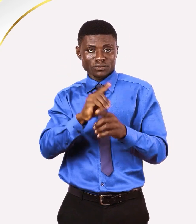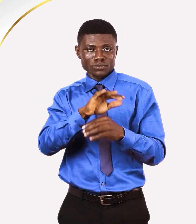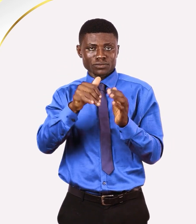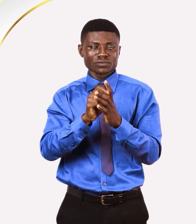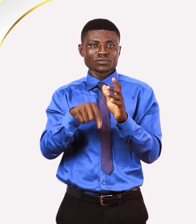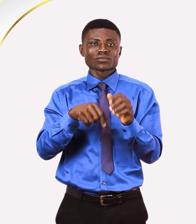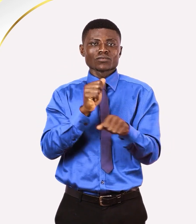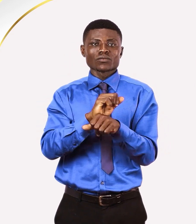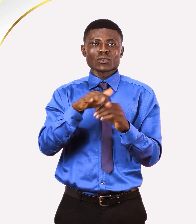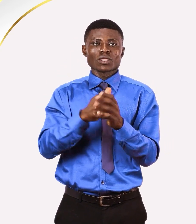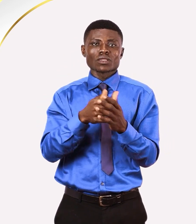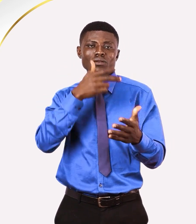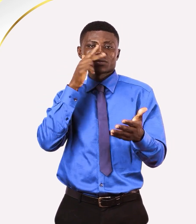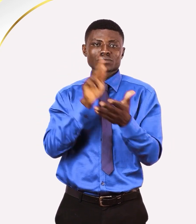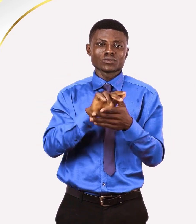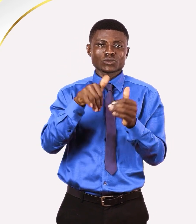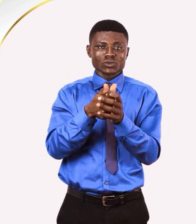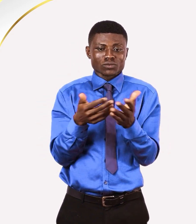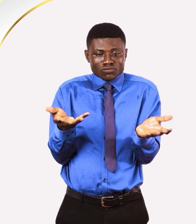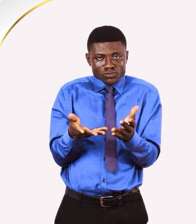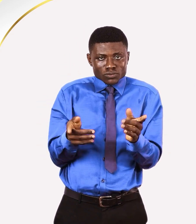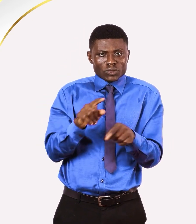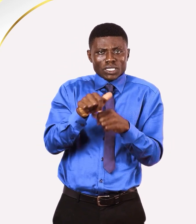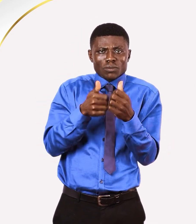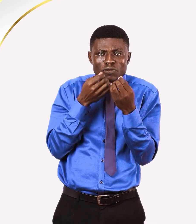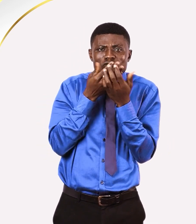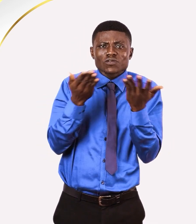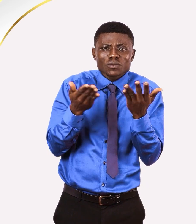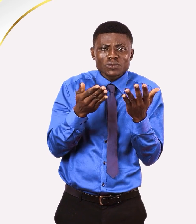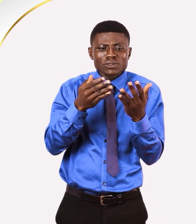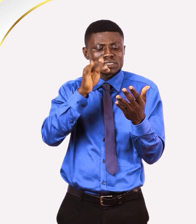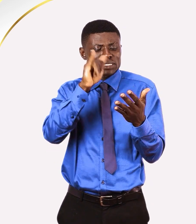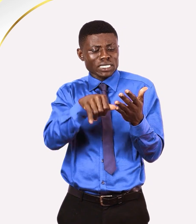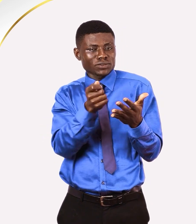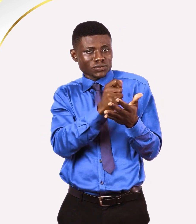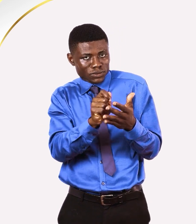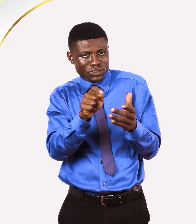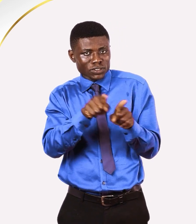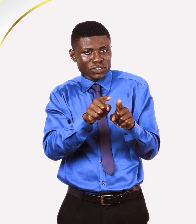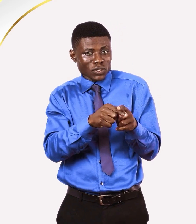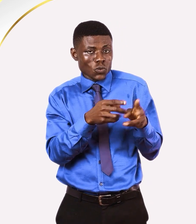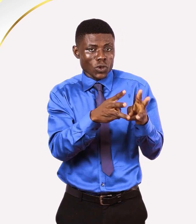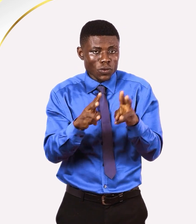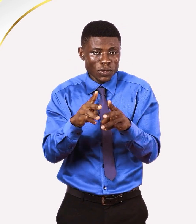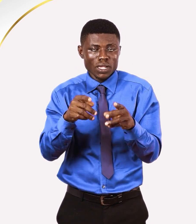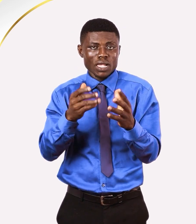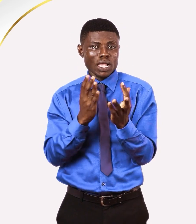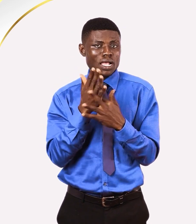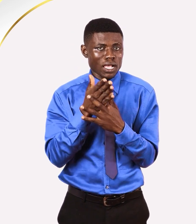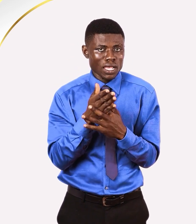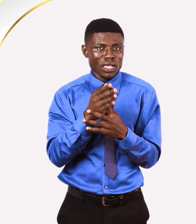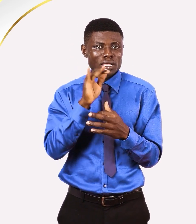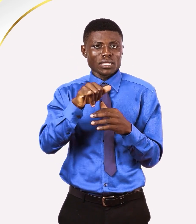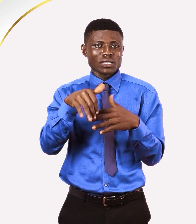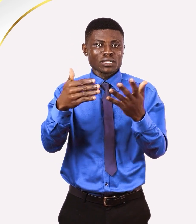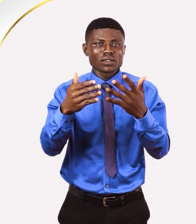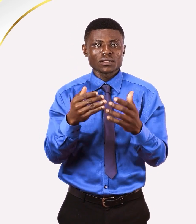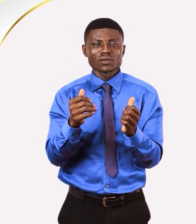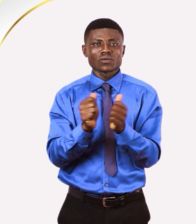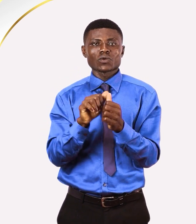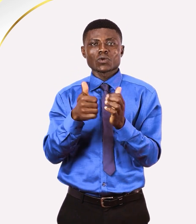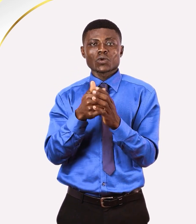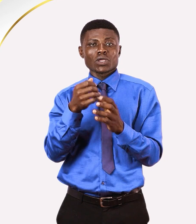decision shall, where it confirms the availability of information, state the manner in which access